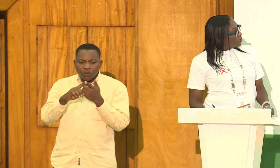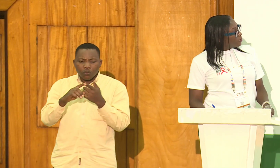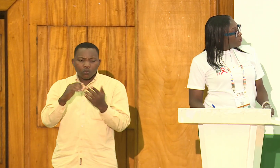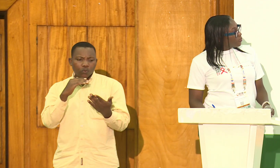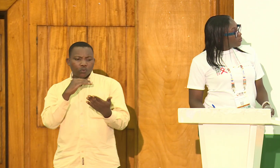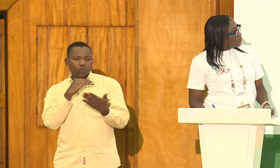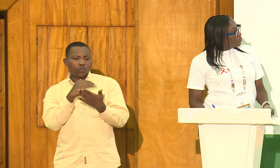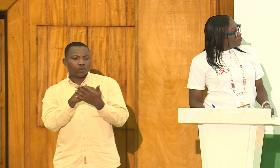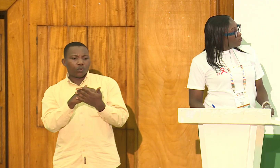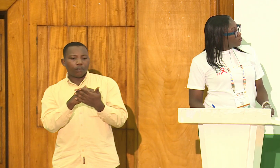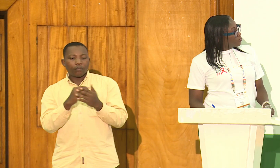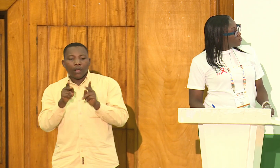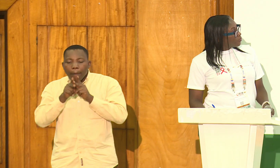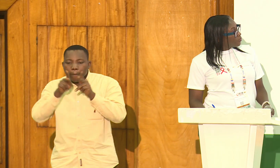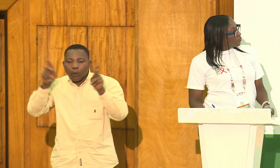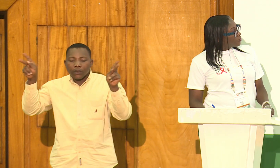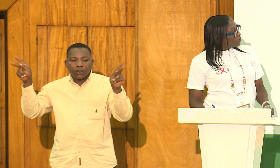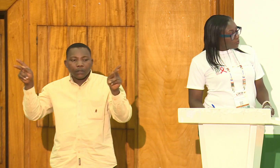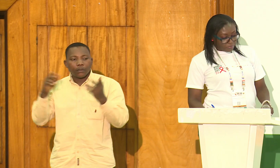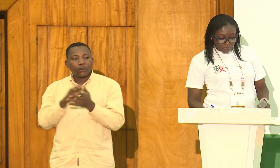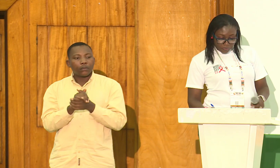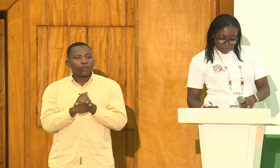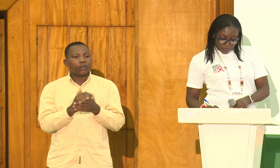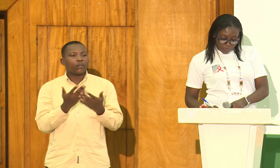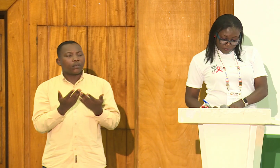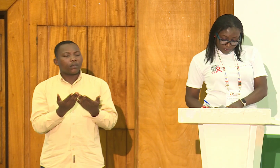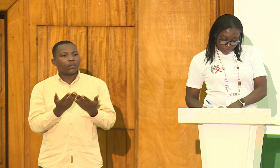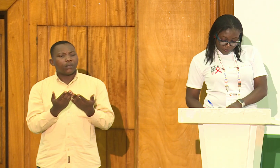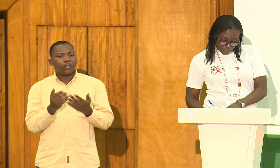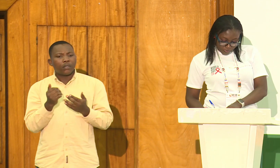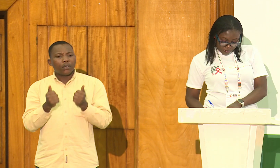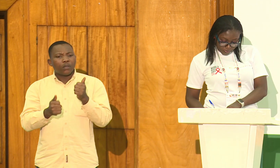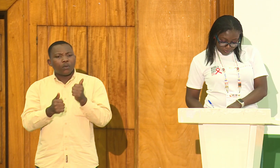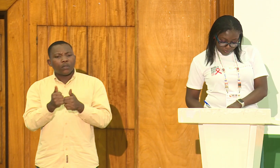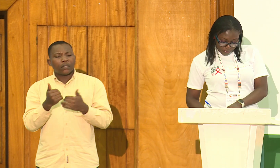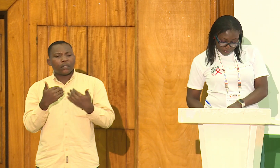acceleration plan to stop obesity, which has got 11